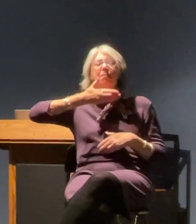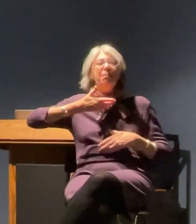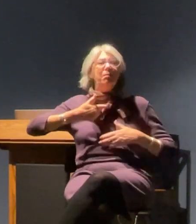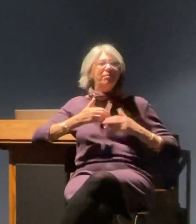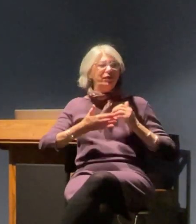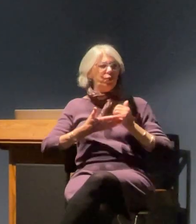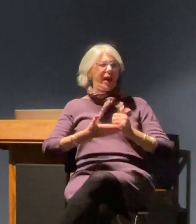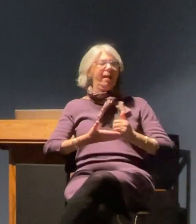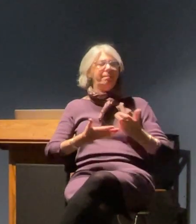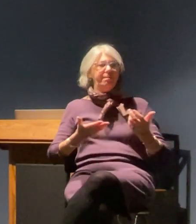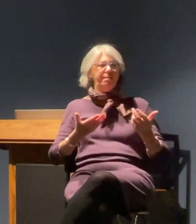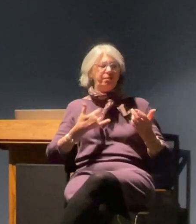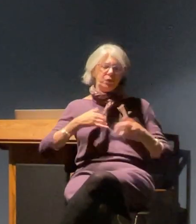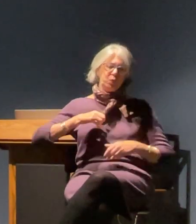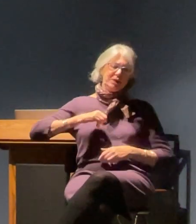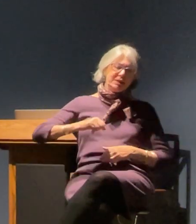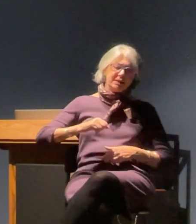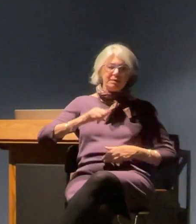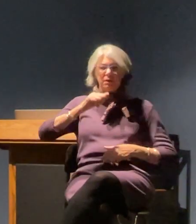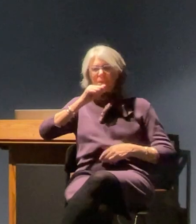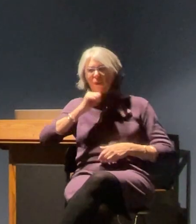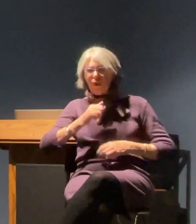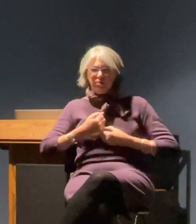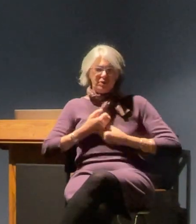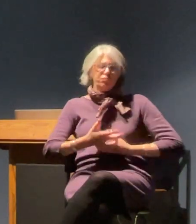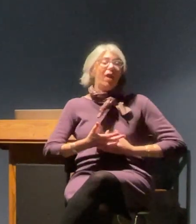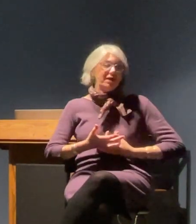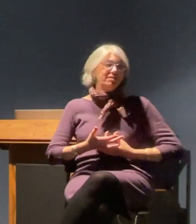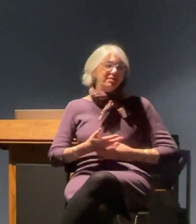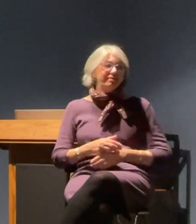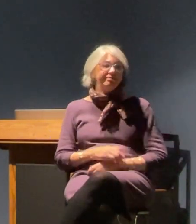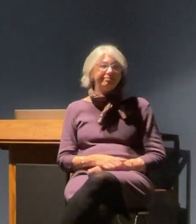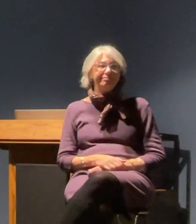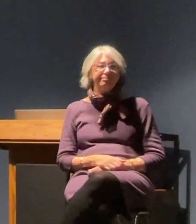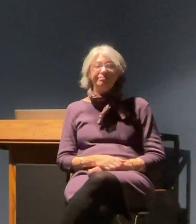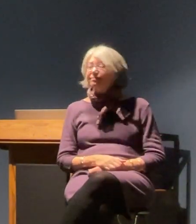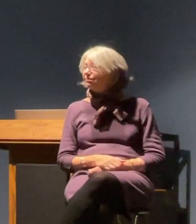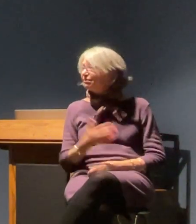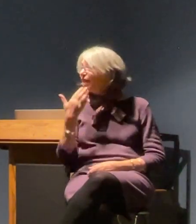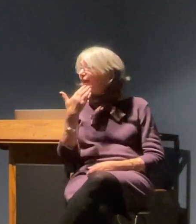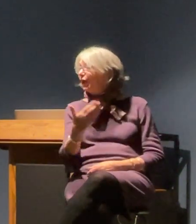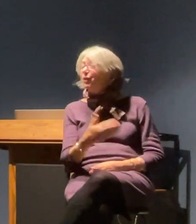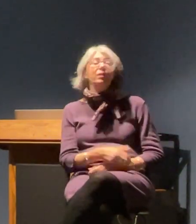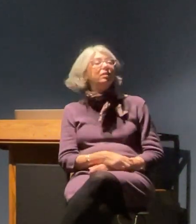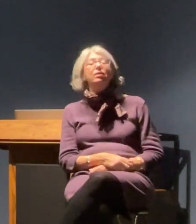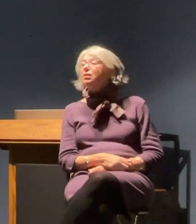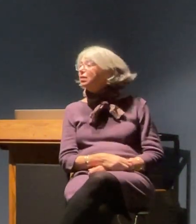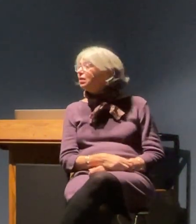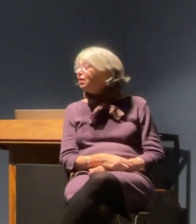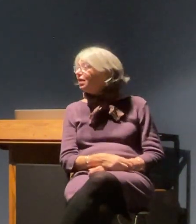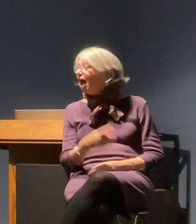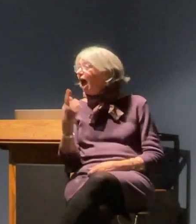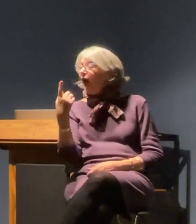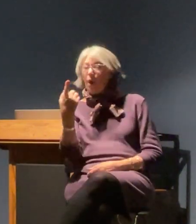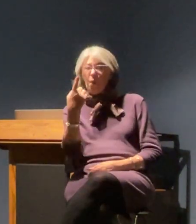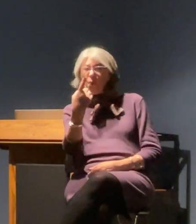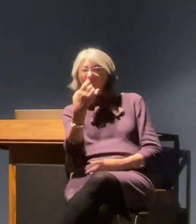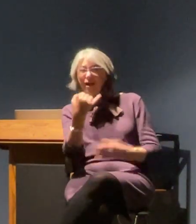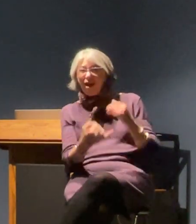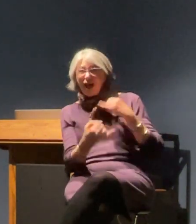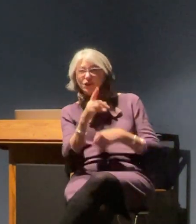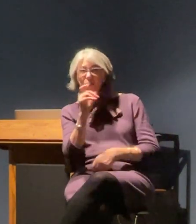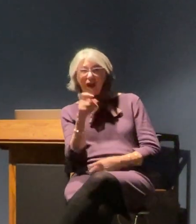to help resist, cope, and express. Thank you. Okay, and I think we have one last